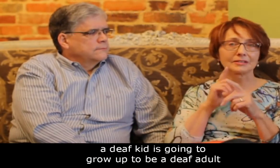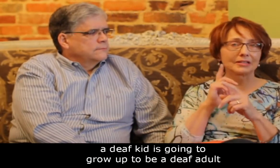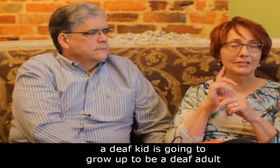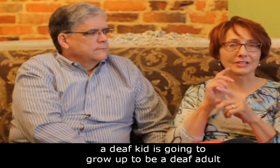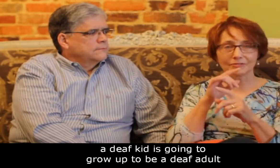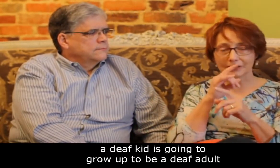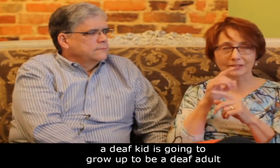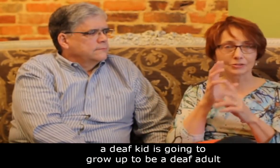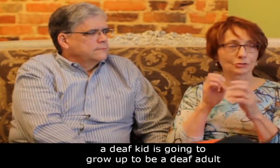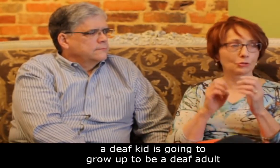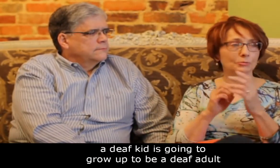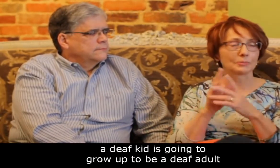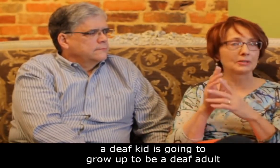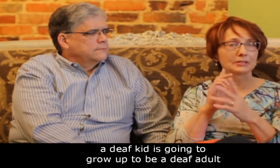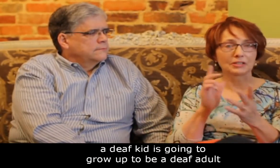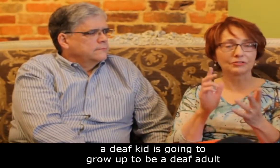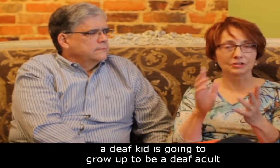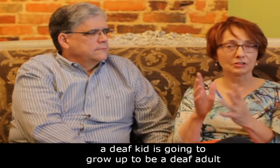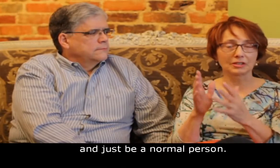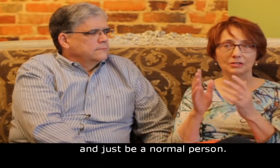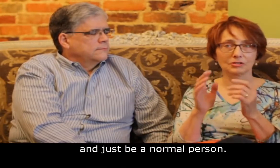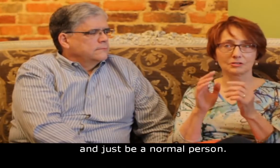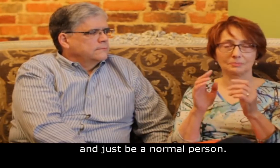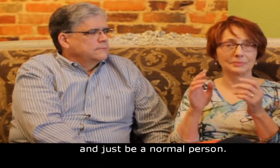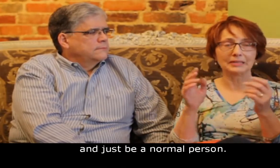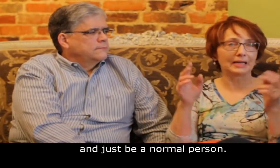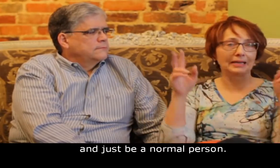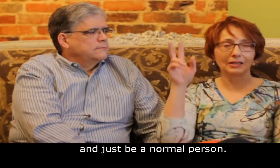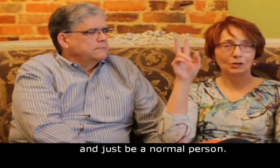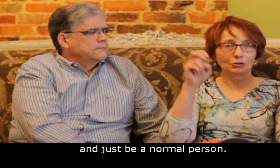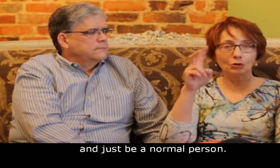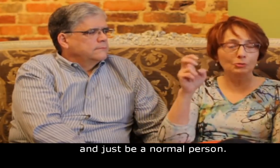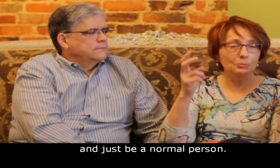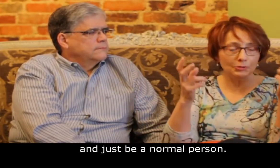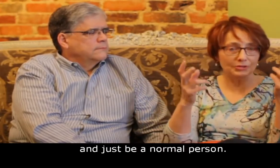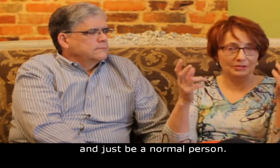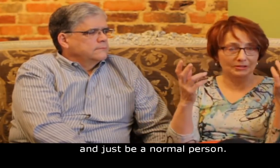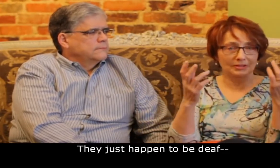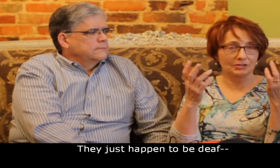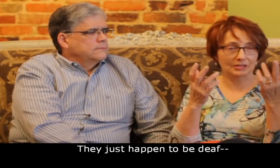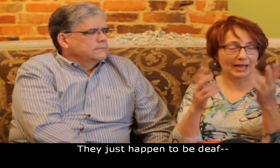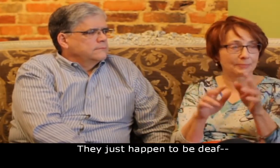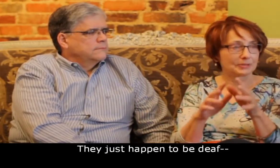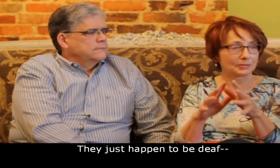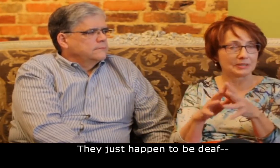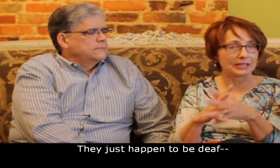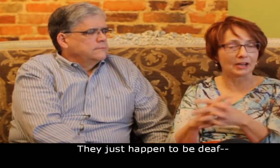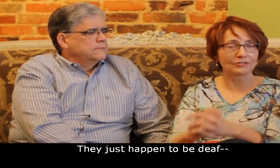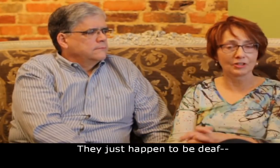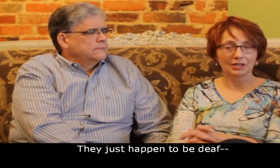a deaf kid is going to grow up to be a deaf adult and just be a normal person. They just happen to be deaf.